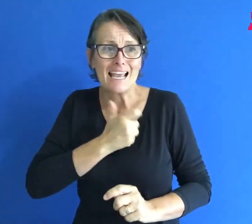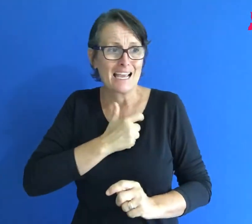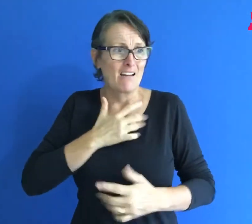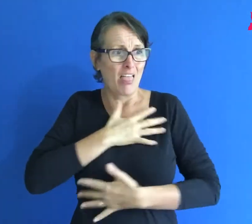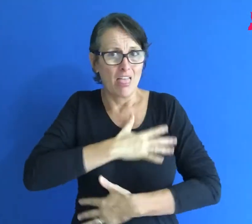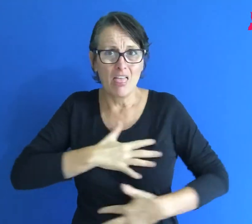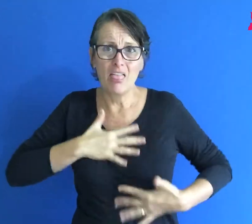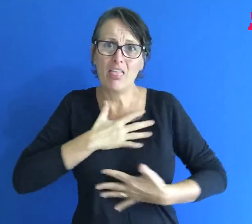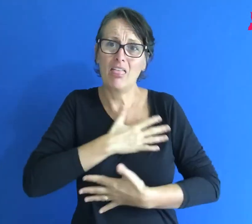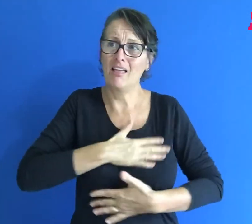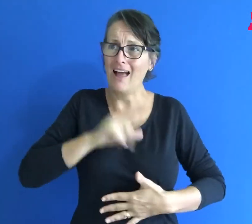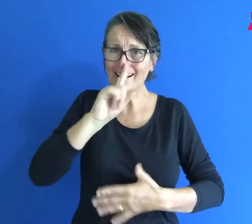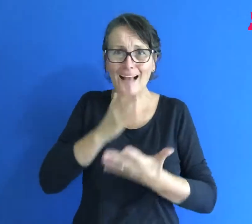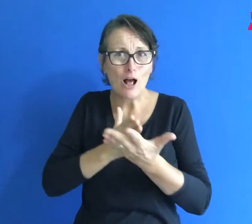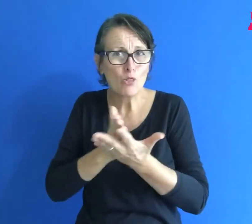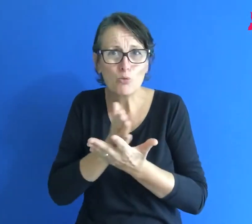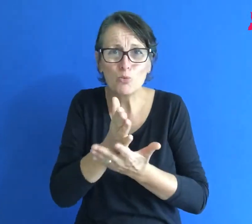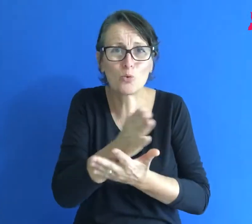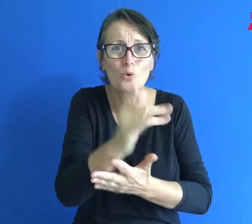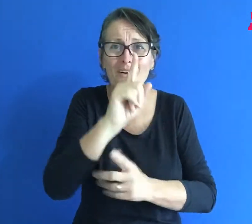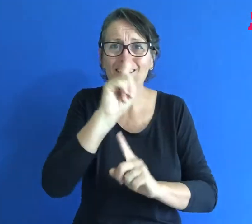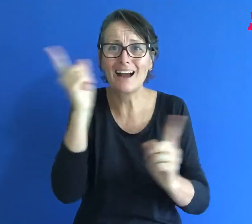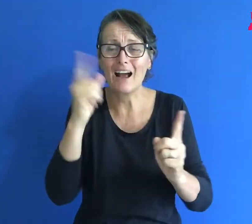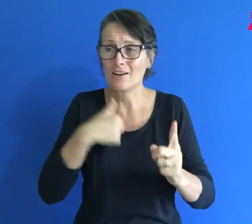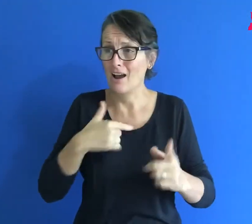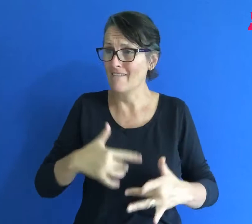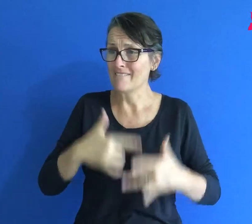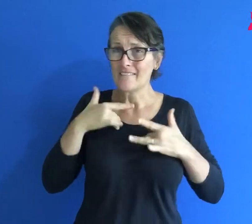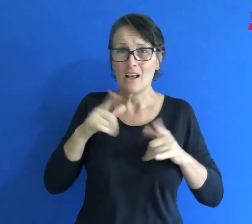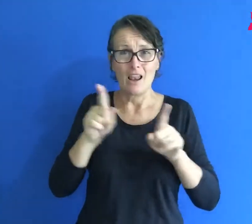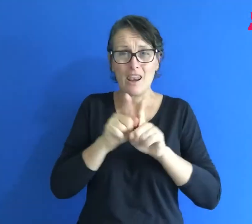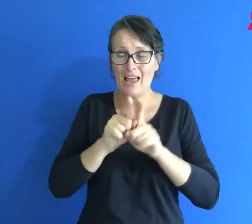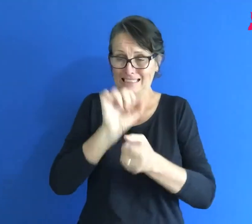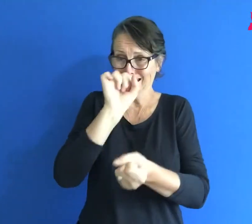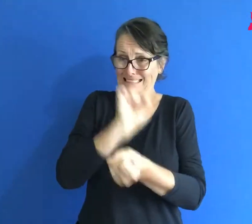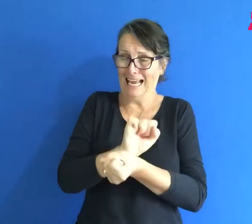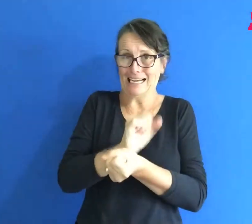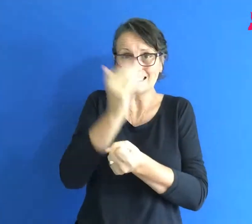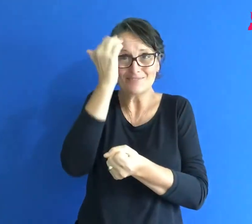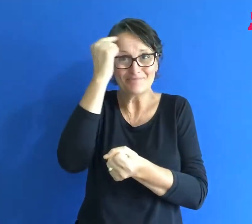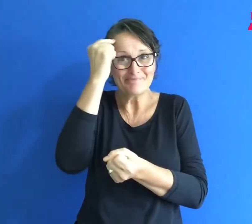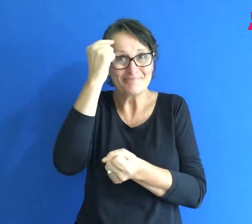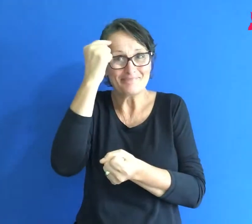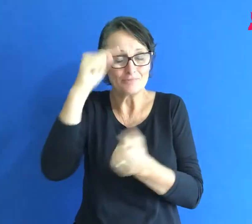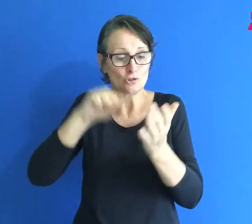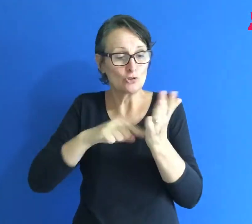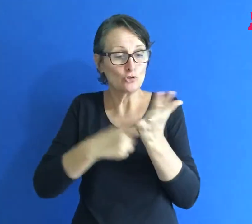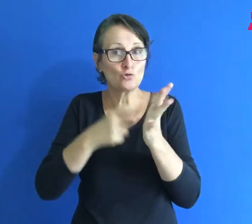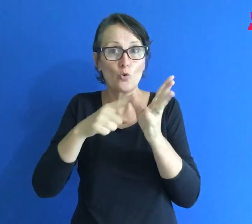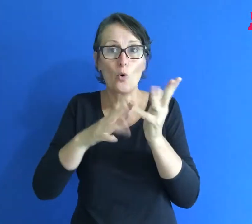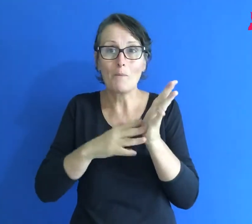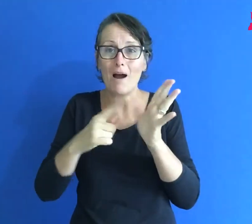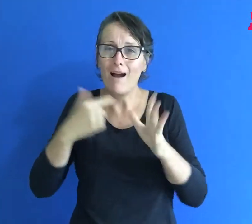bit I numb. can't deal with everything. I just feel like my trauma can never I just feel like my trauma can never be fixed.